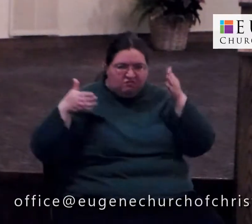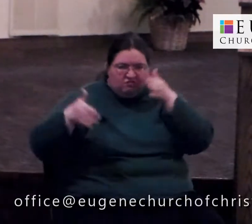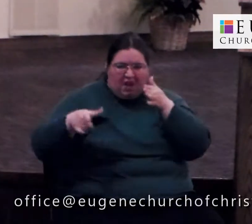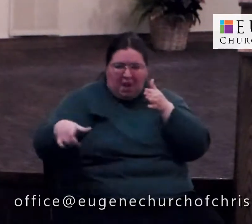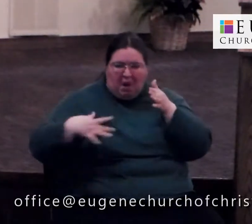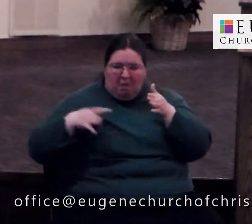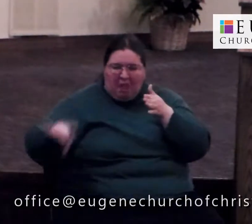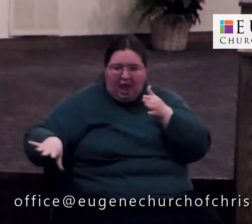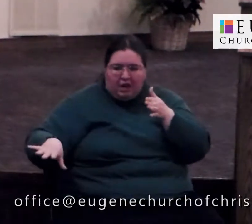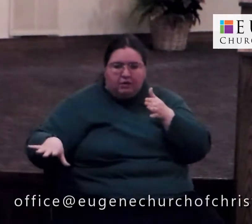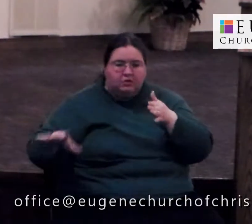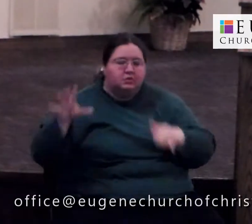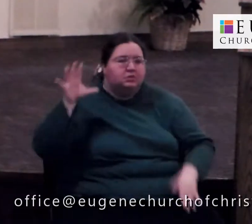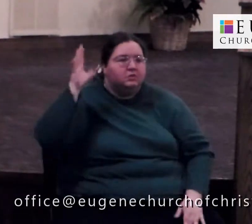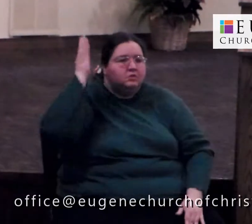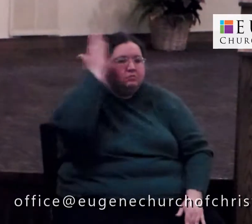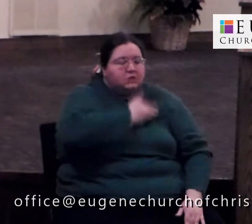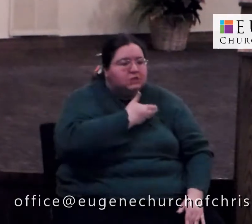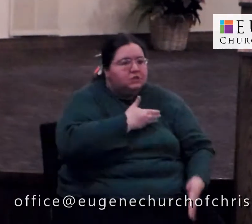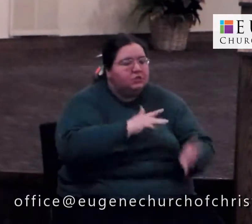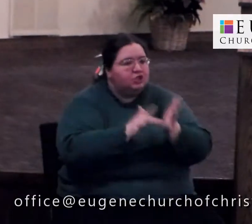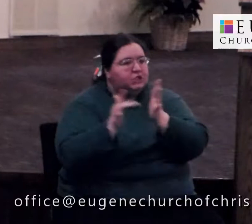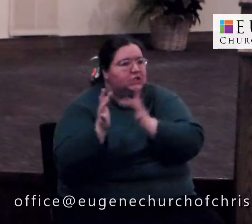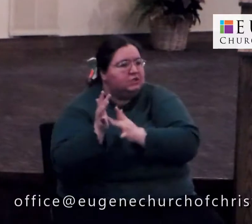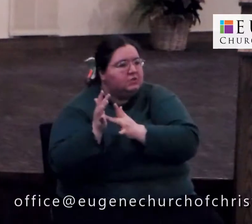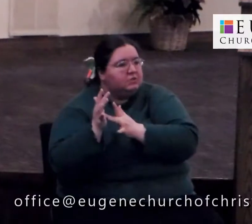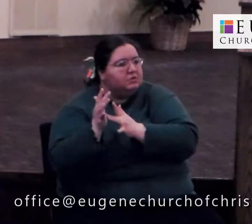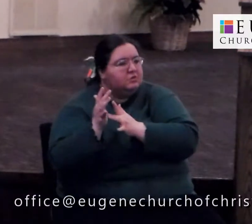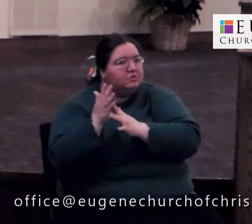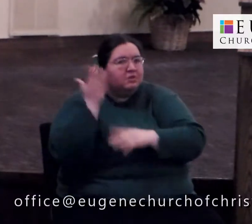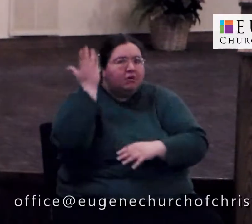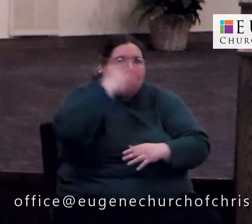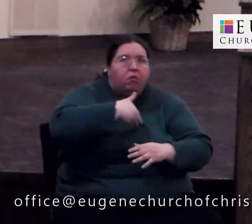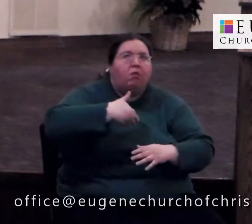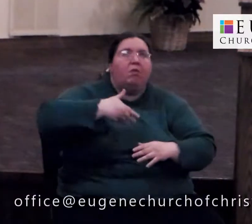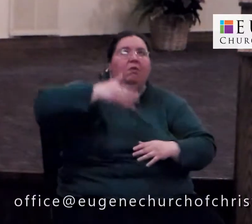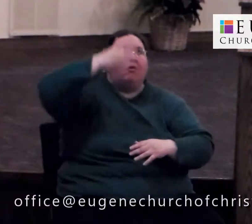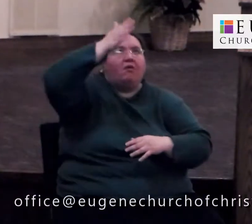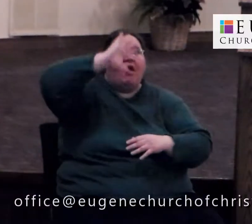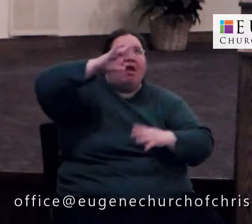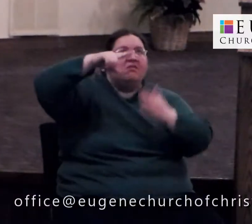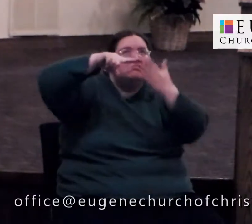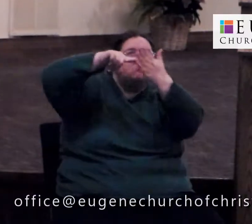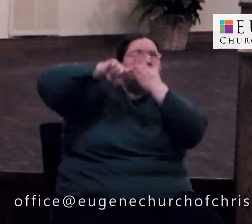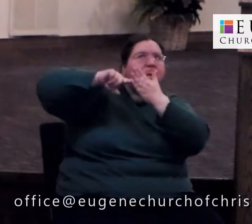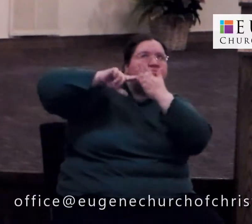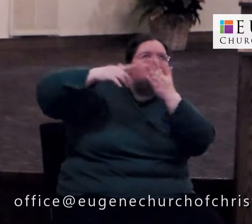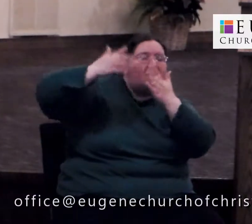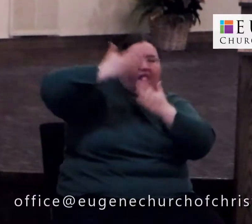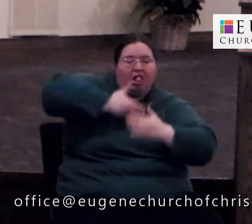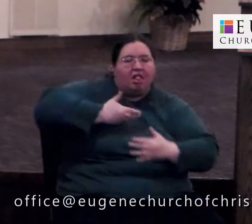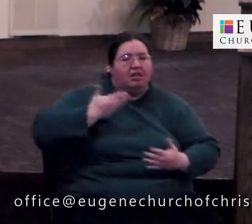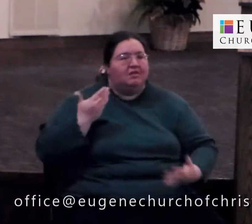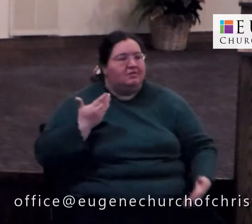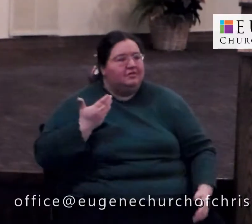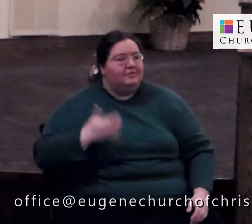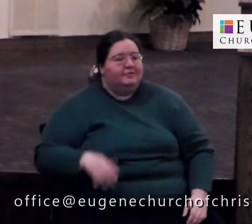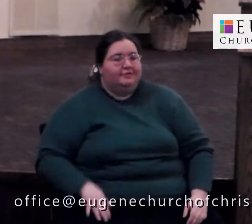midst of that. And we miss what God is trying to show us in the midst of that. After they had heard the king, they went on their way,